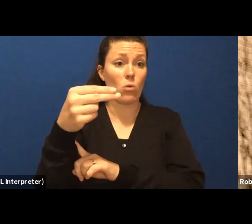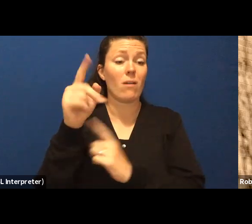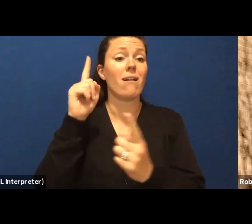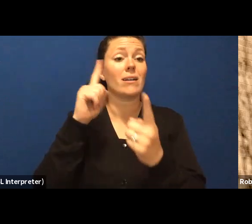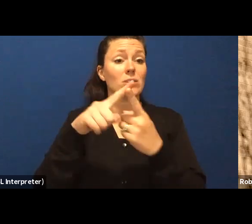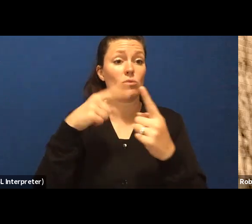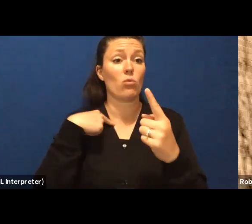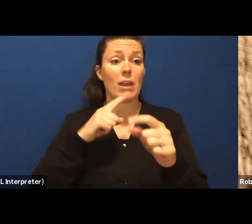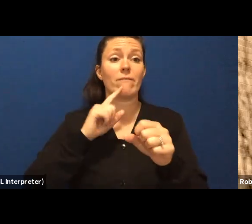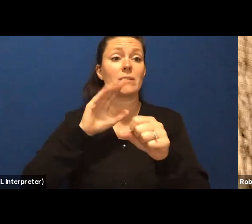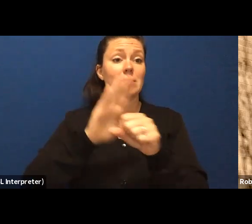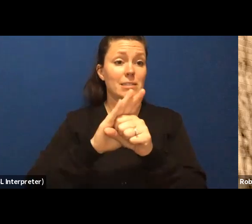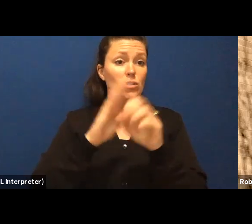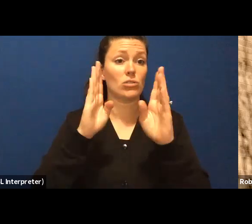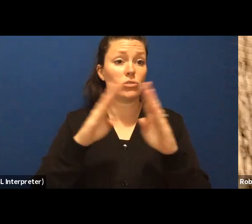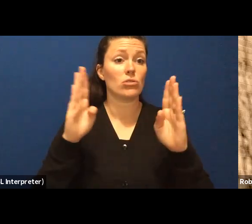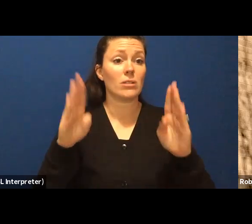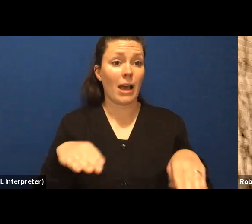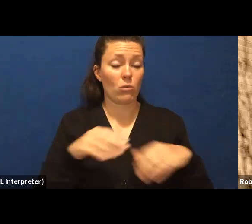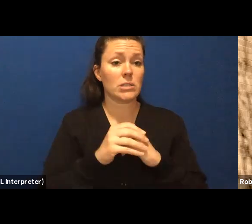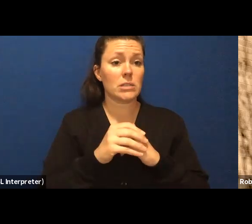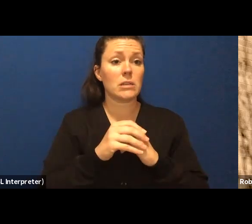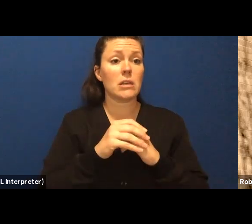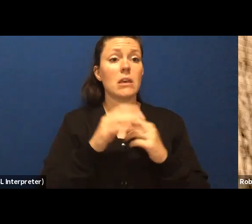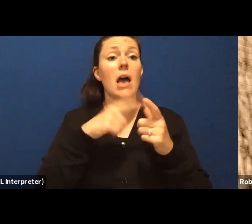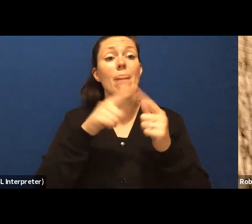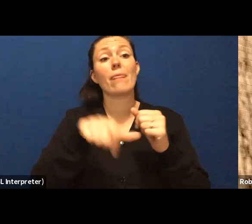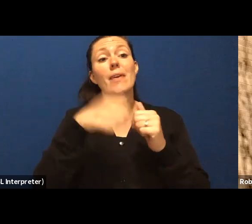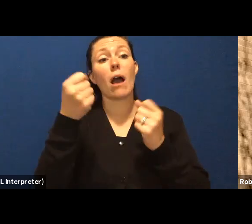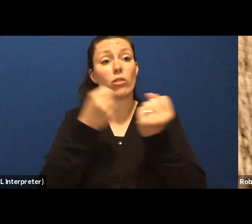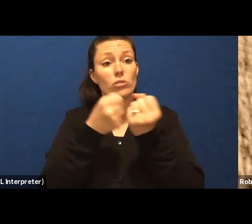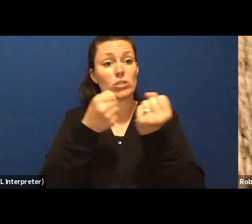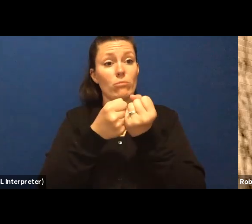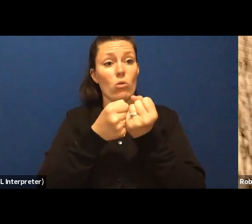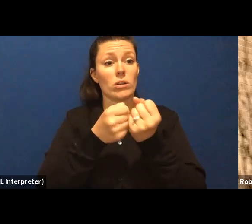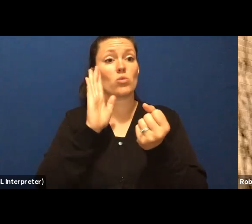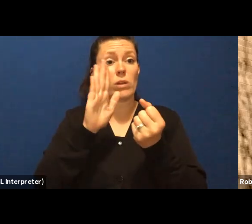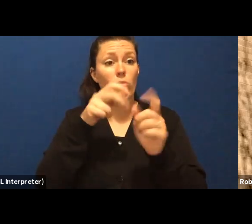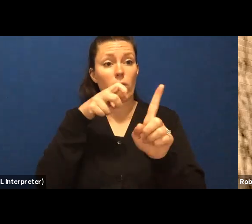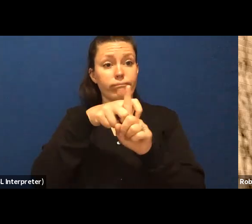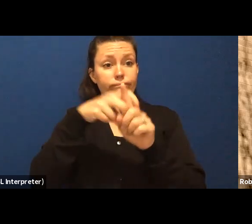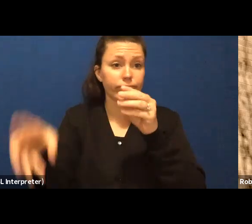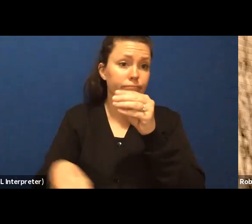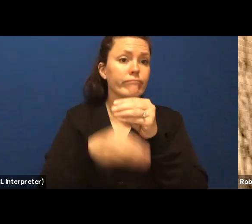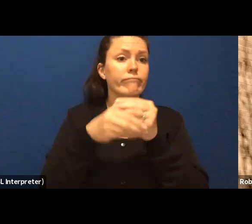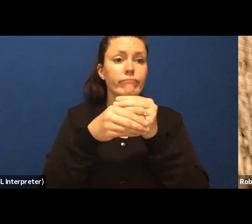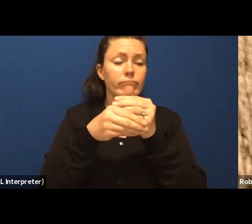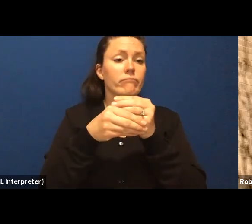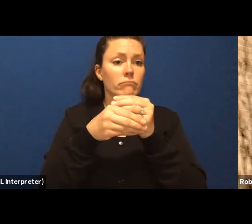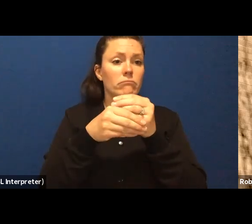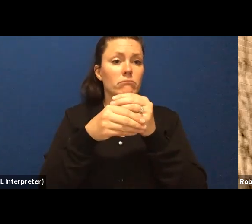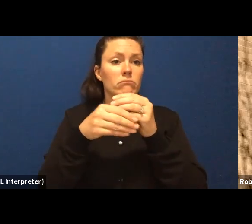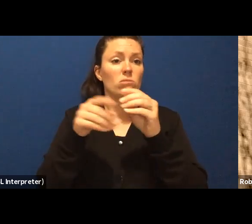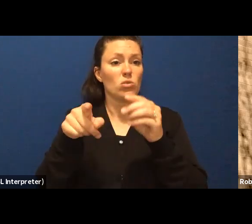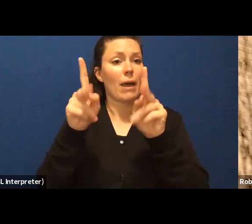secured. And then the rest of the supports are put in place to allow someone to be able to continue to